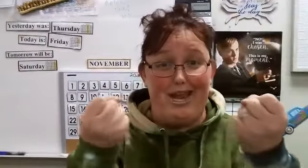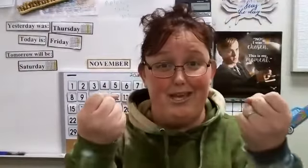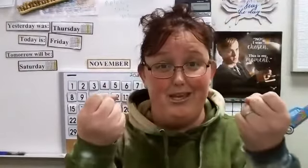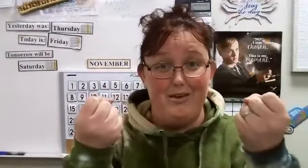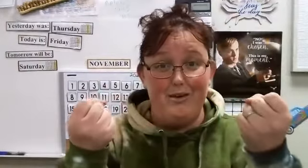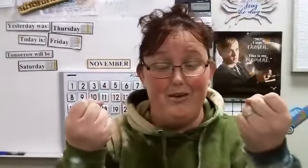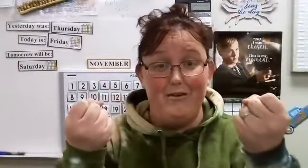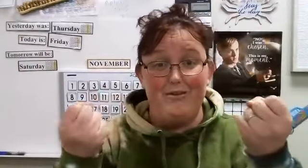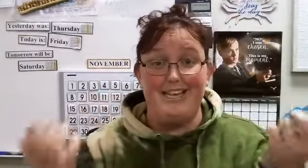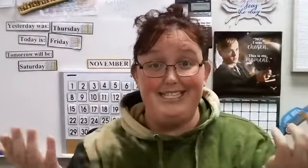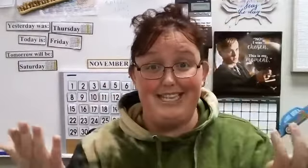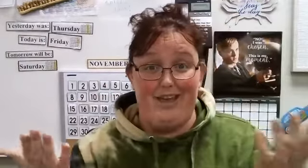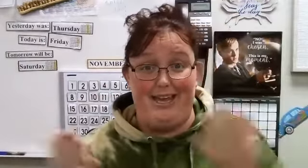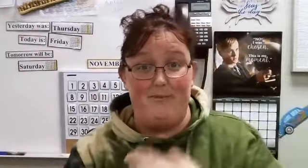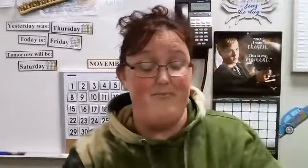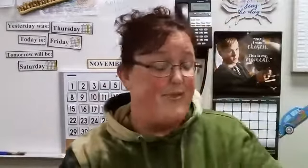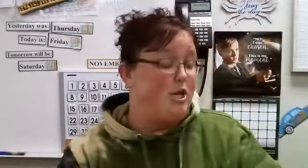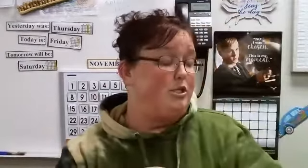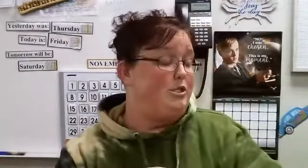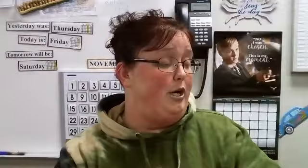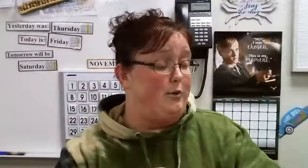break for Thanksgiving. So